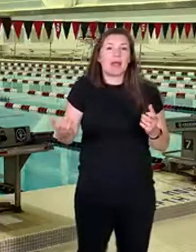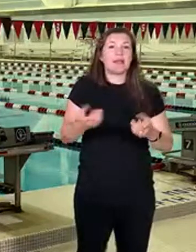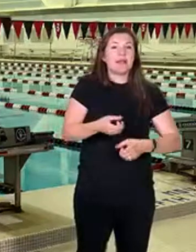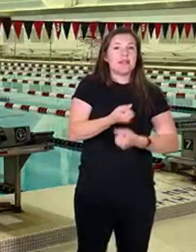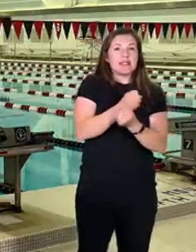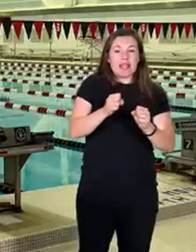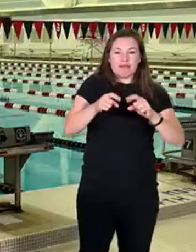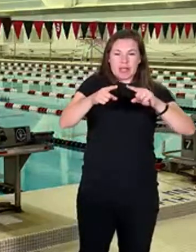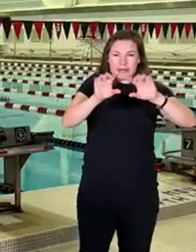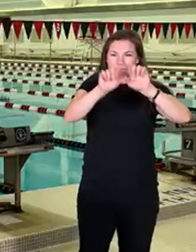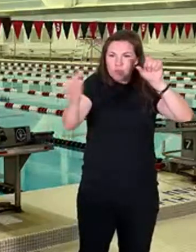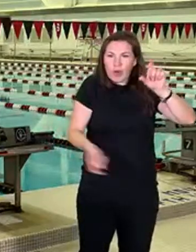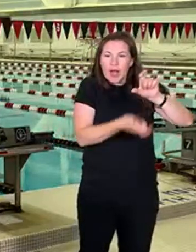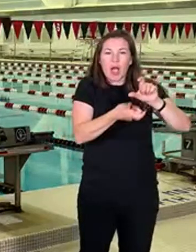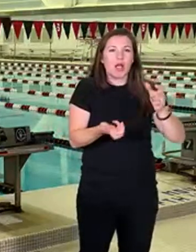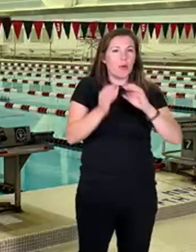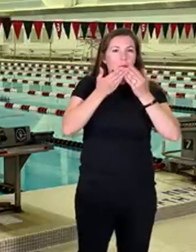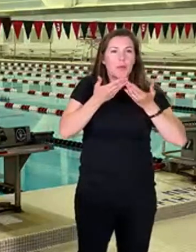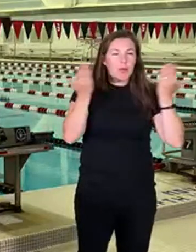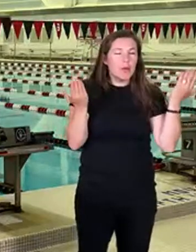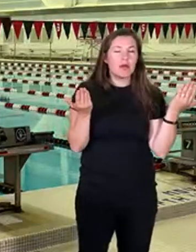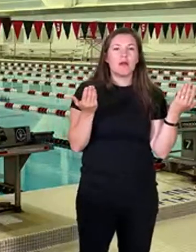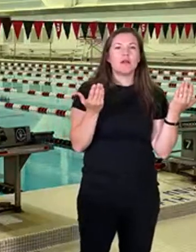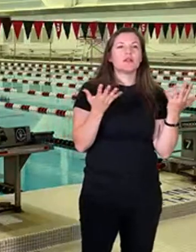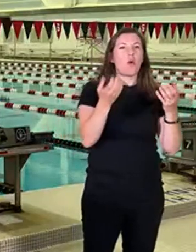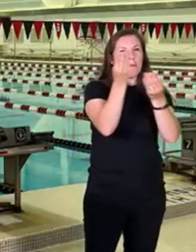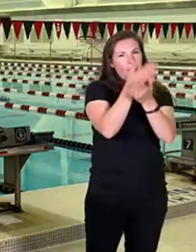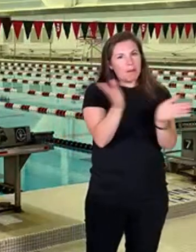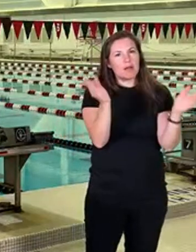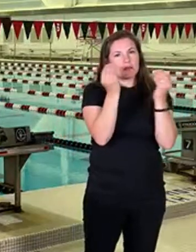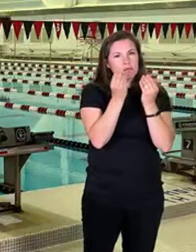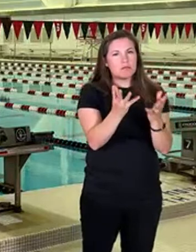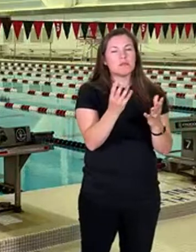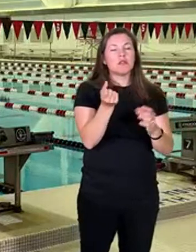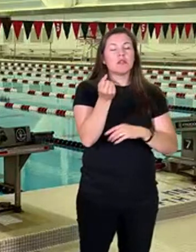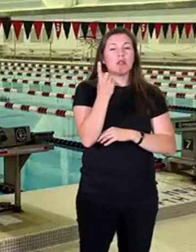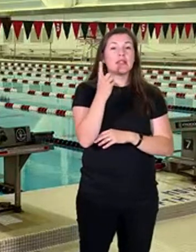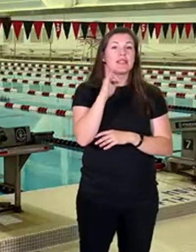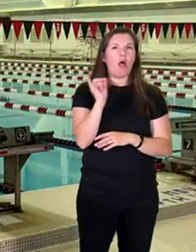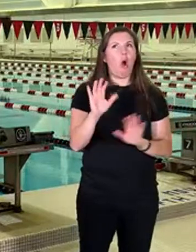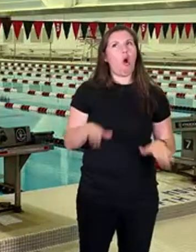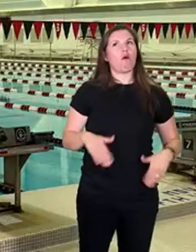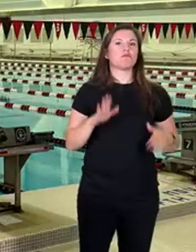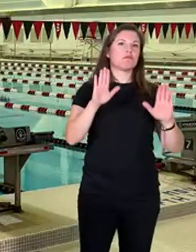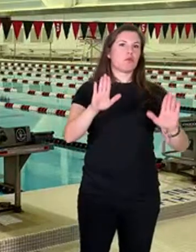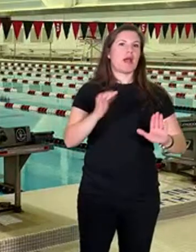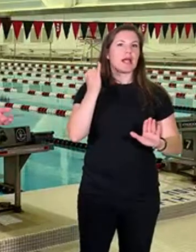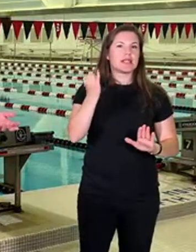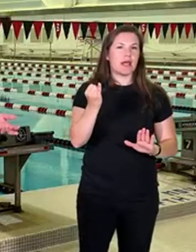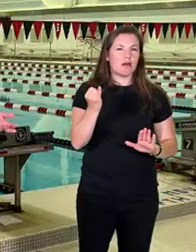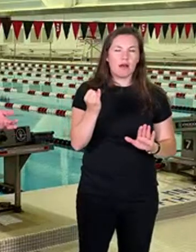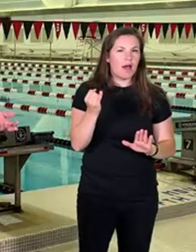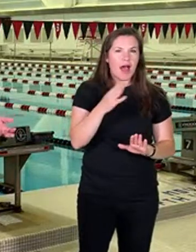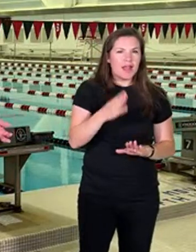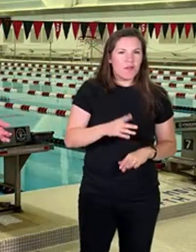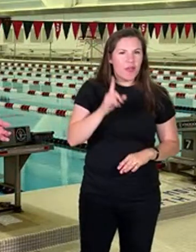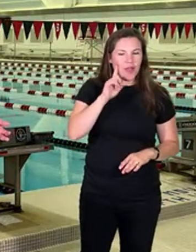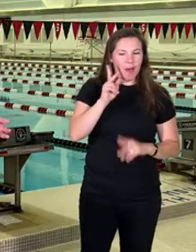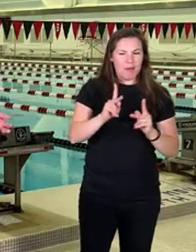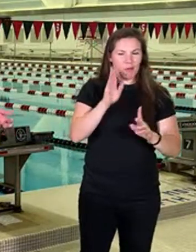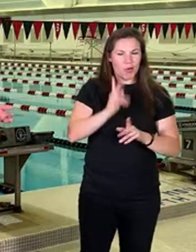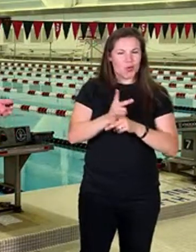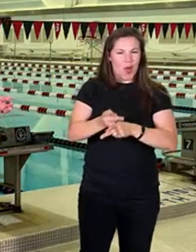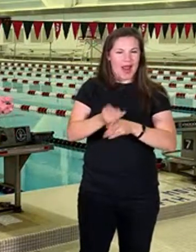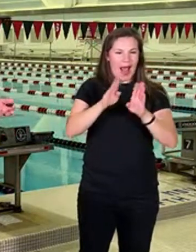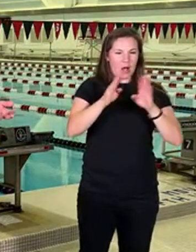ring. And that's why we just want public to understand that it sounds like a great idea. I never would have thought people would be renting their